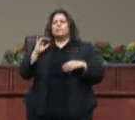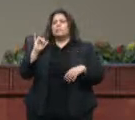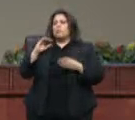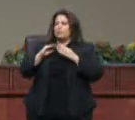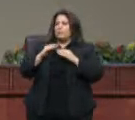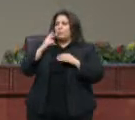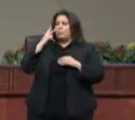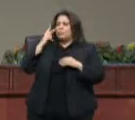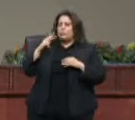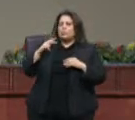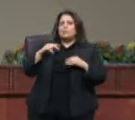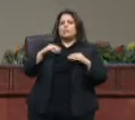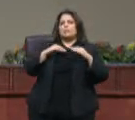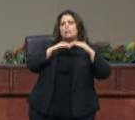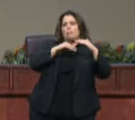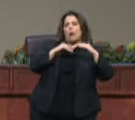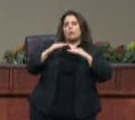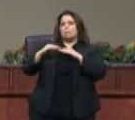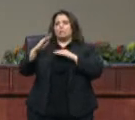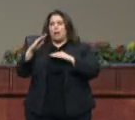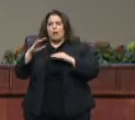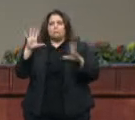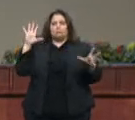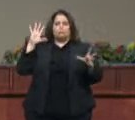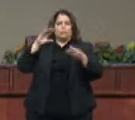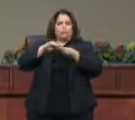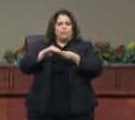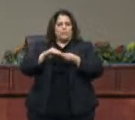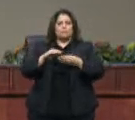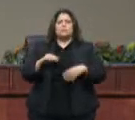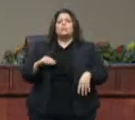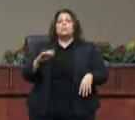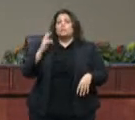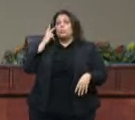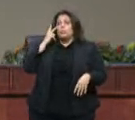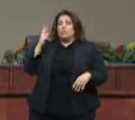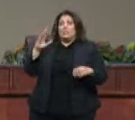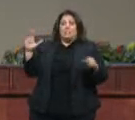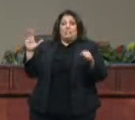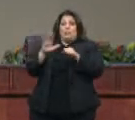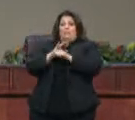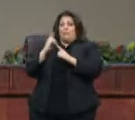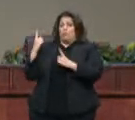and top accumulative. So that we know during the entire duration of the